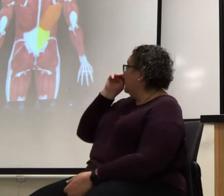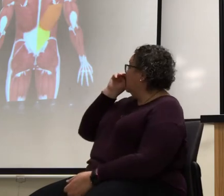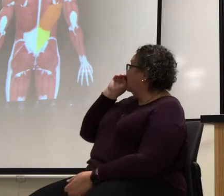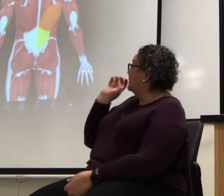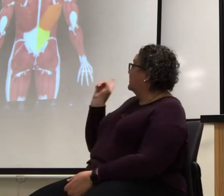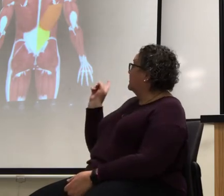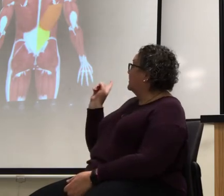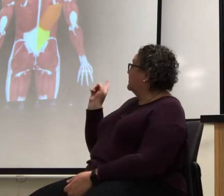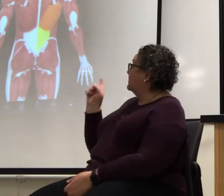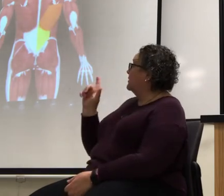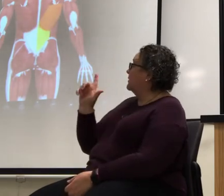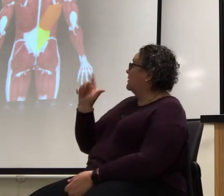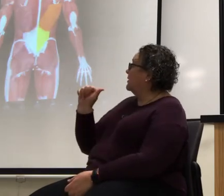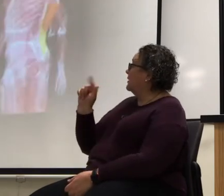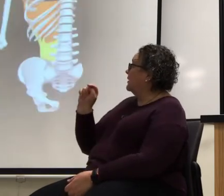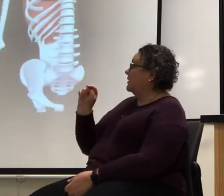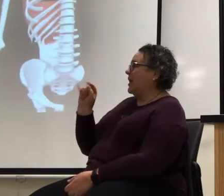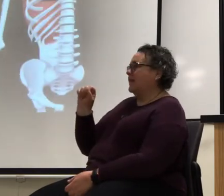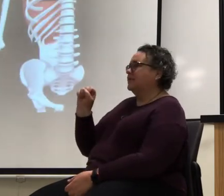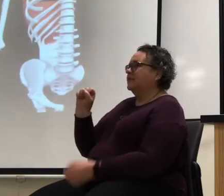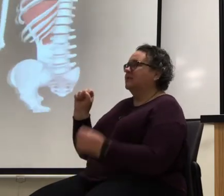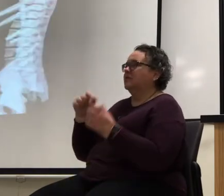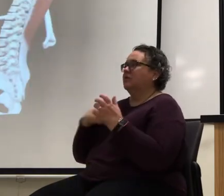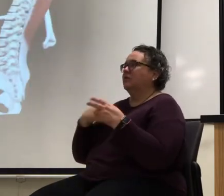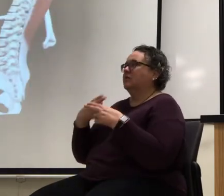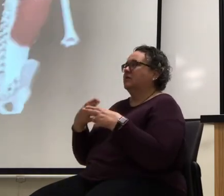There's lats, let me isolate it.